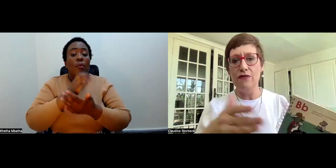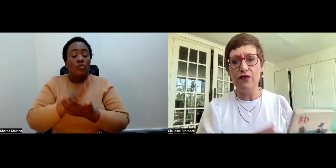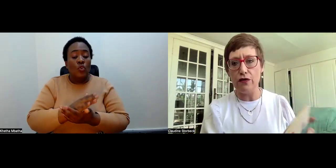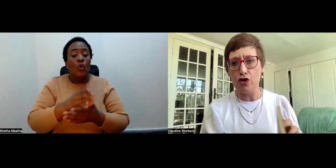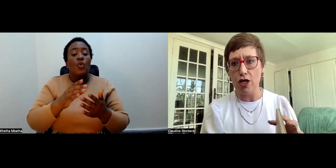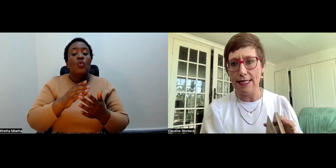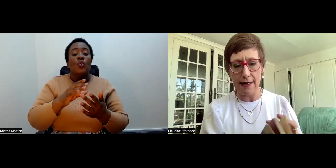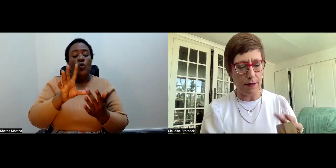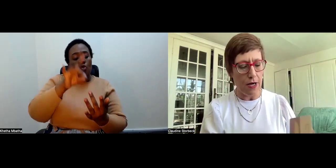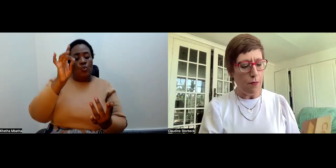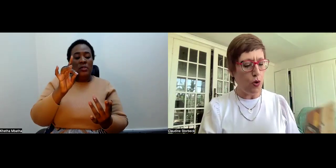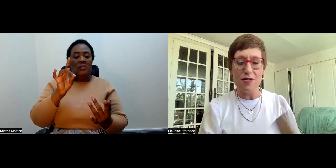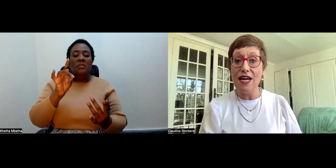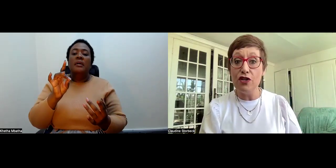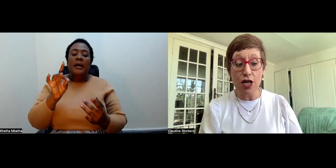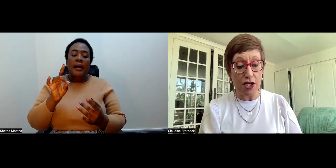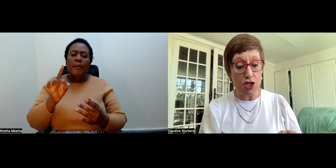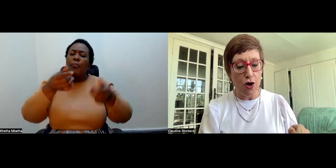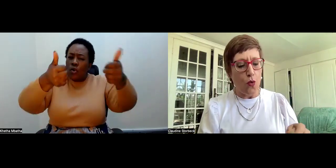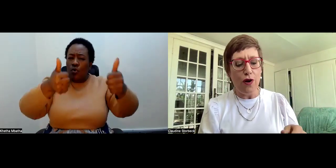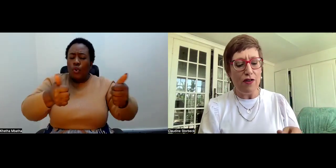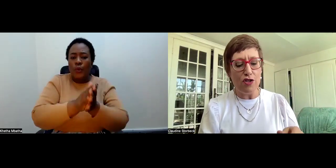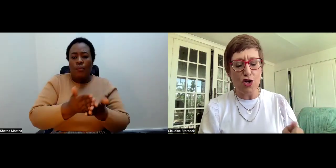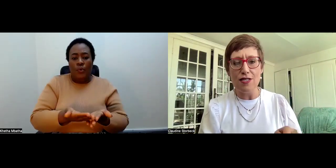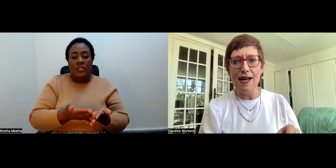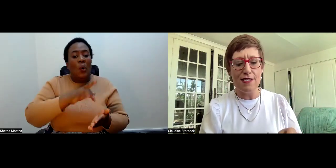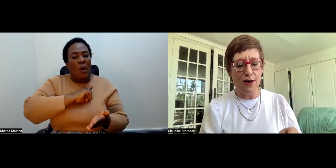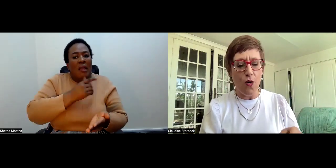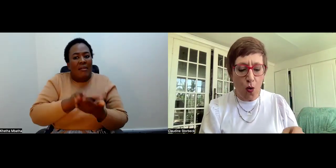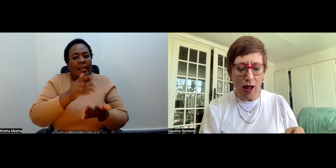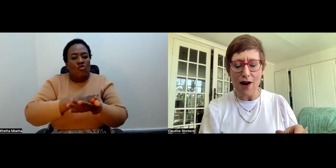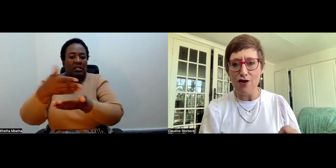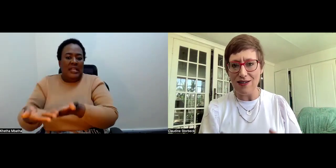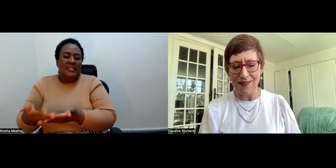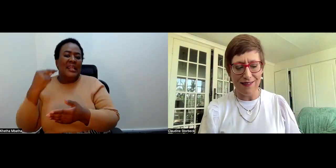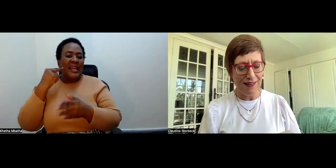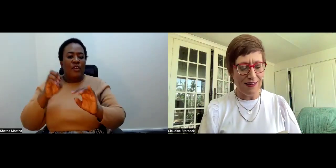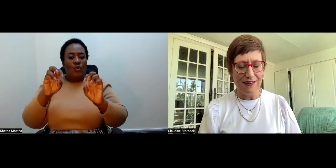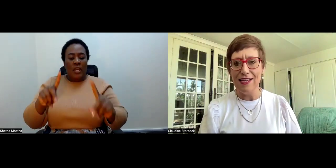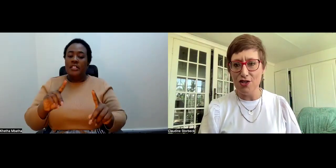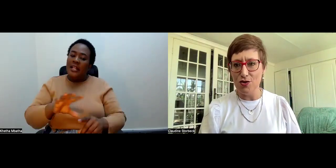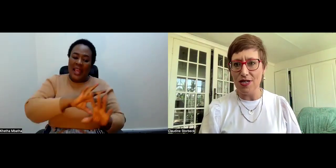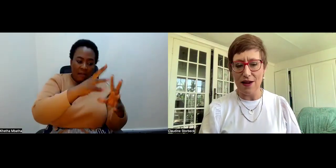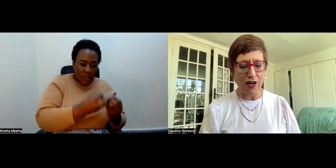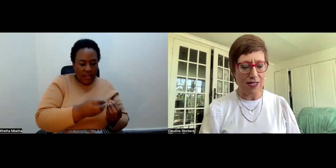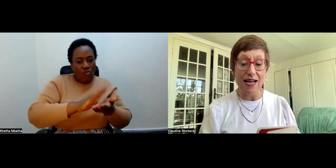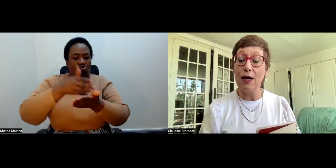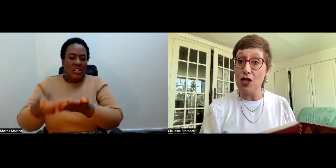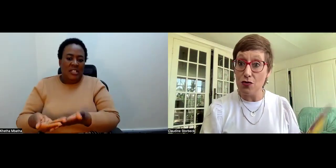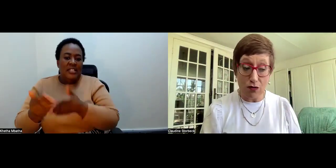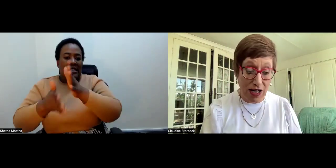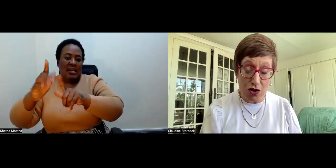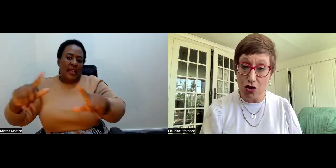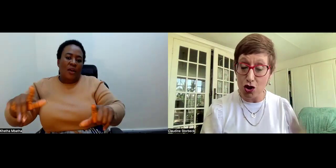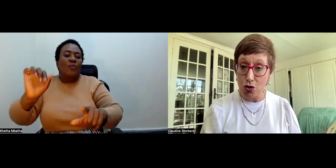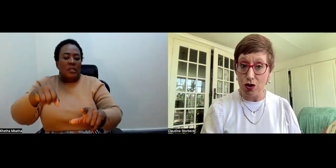excellent books, even if you have to translate them. Because in deaf education, we're having to translate all our reading into South African Sign Language